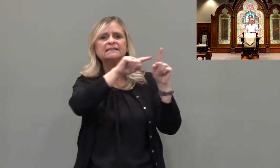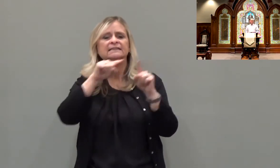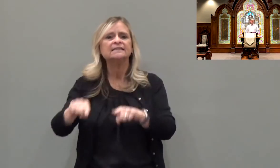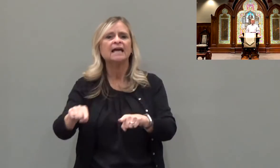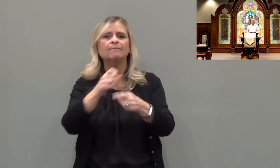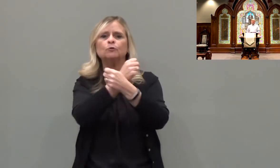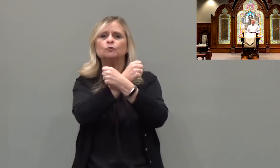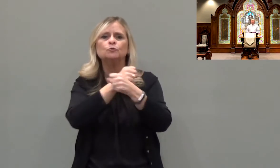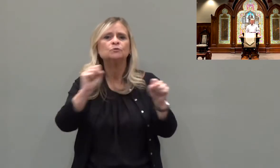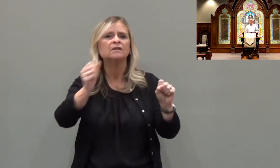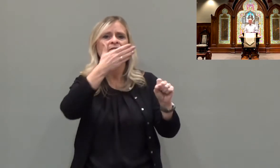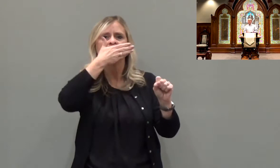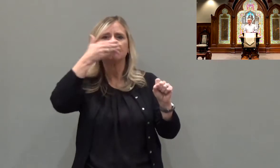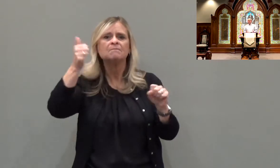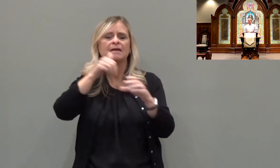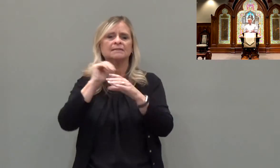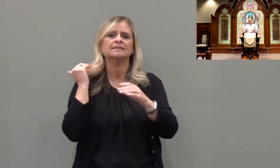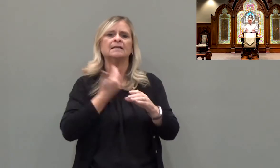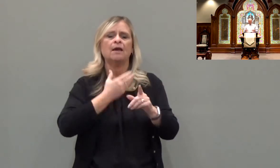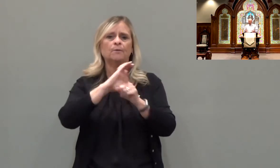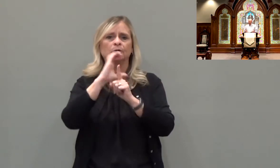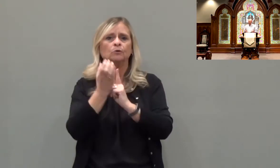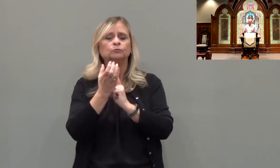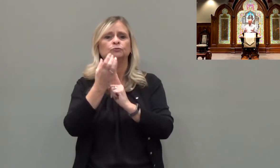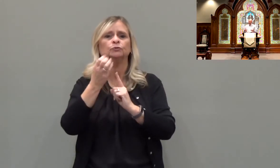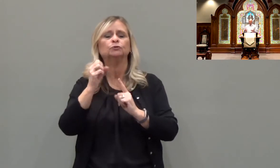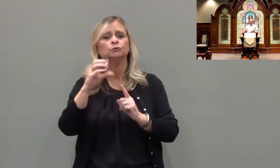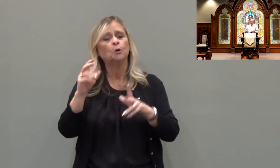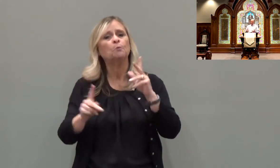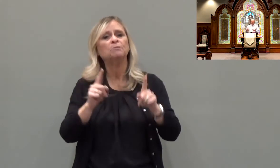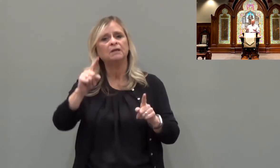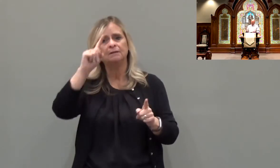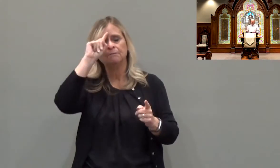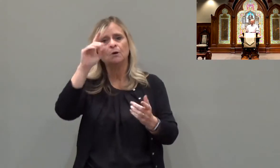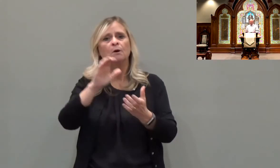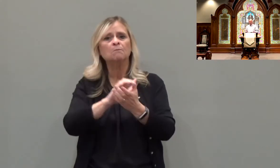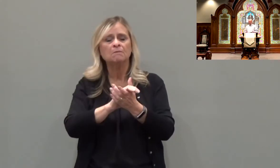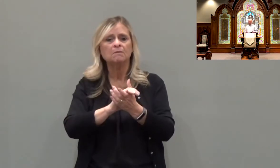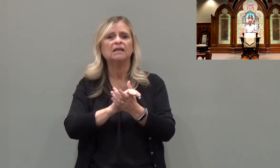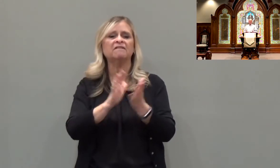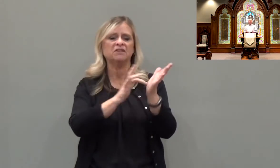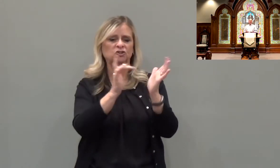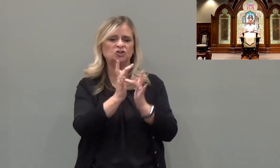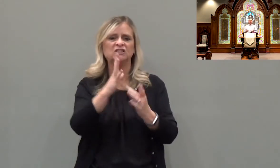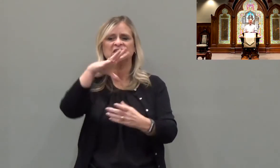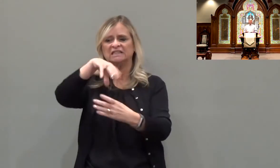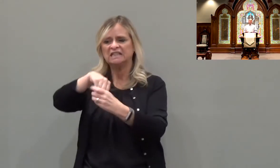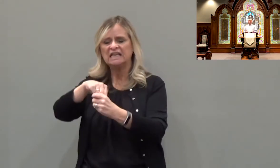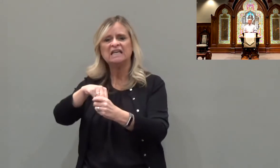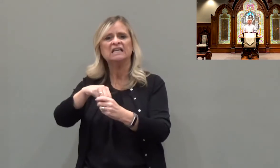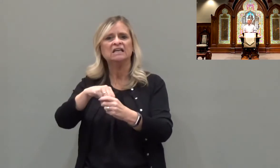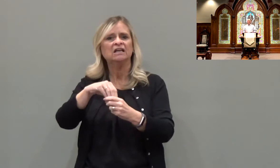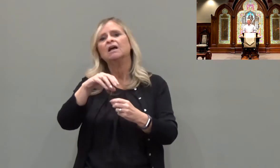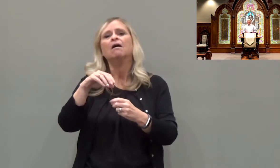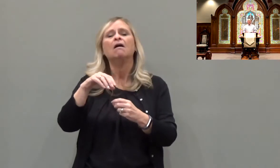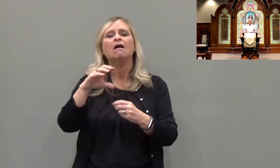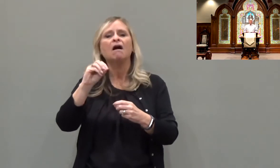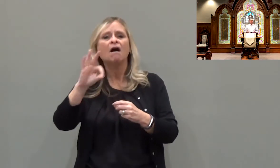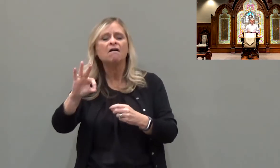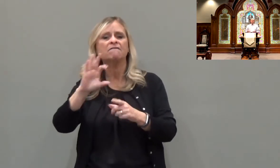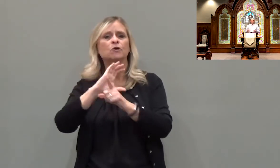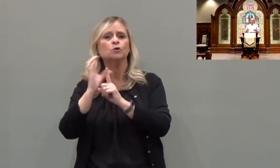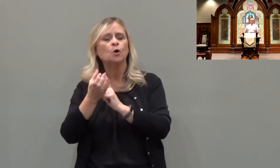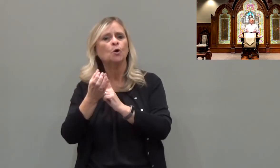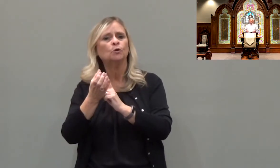best that is in our culture. And so for those who believe that Christ is revealed in culture, that there's the Christ of culture,